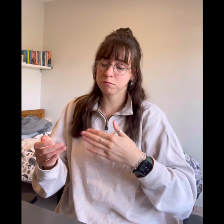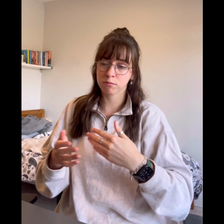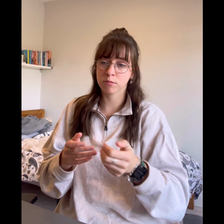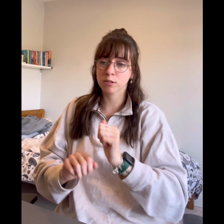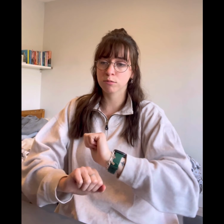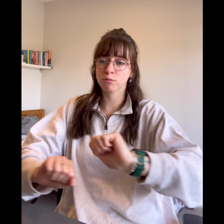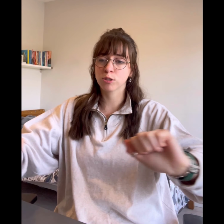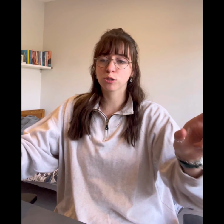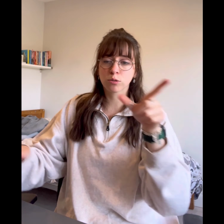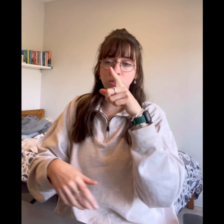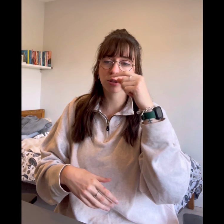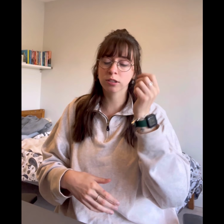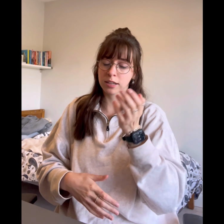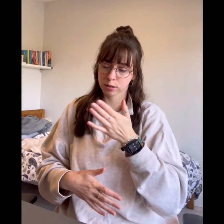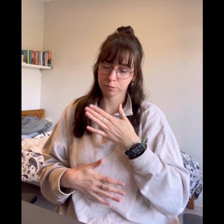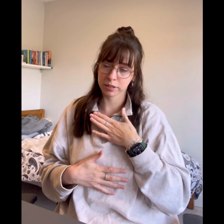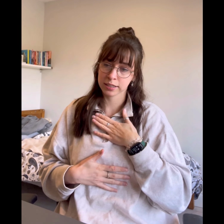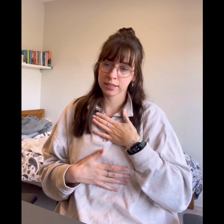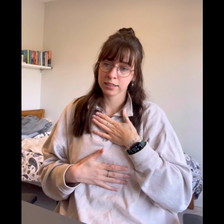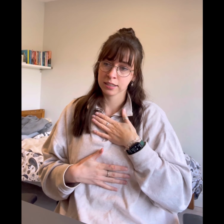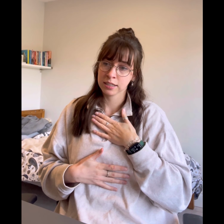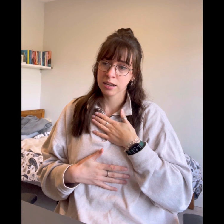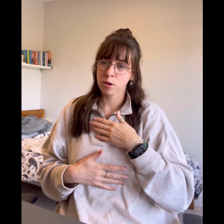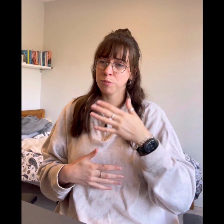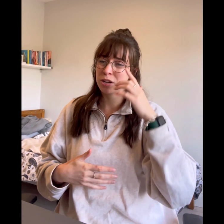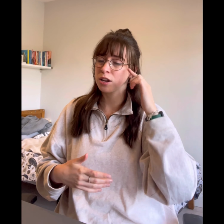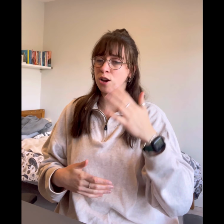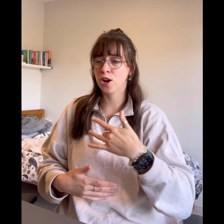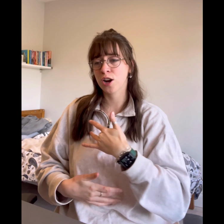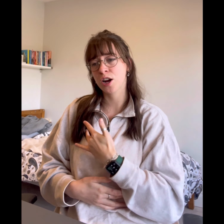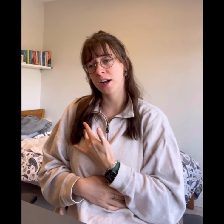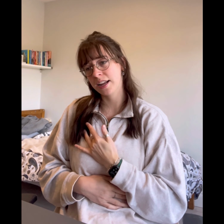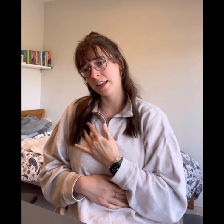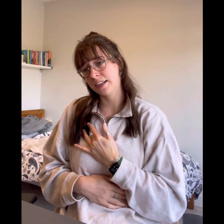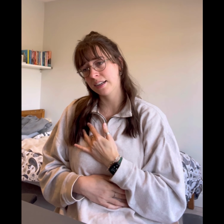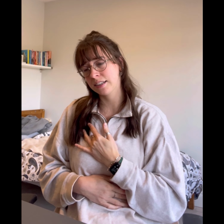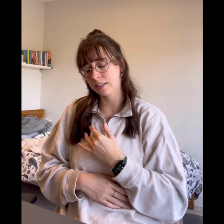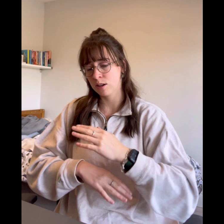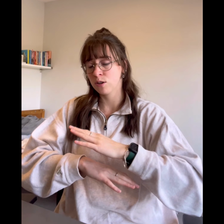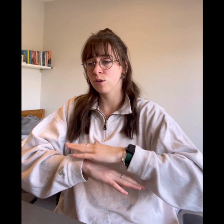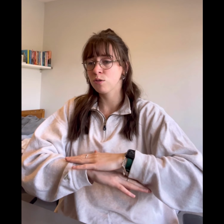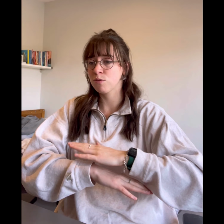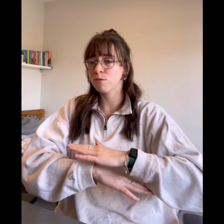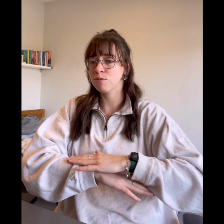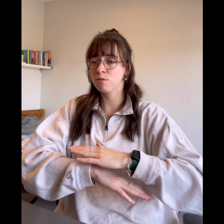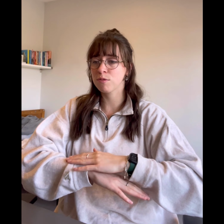I'll remember what you said to me. I know you've been hurting,